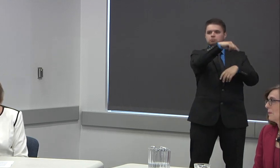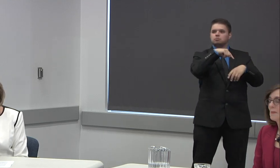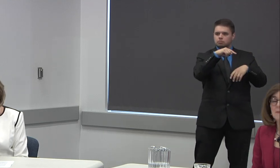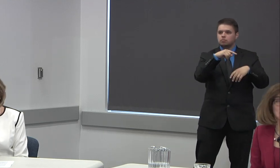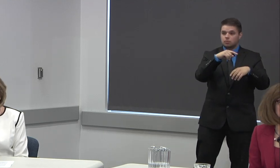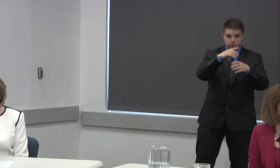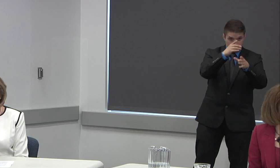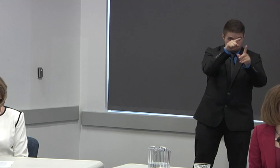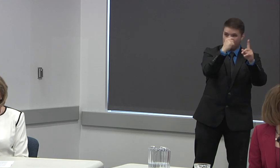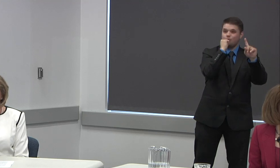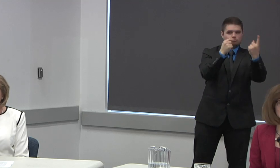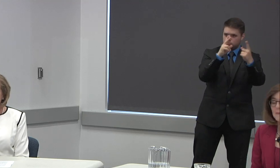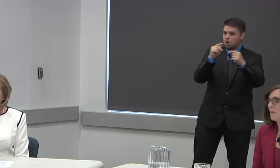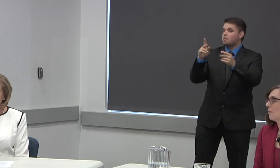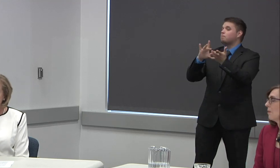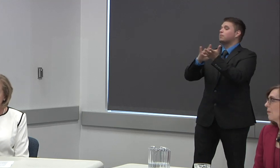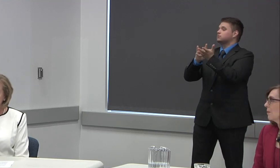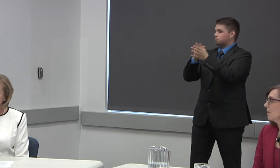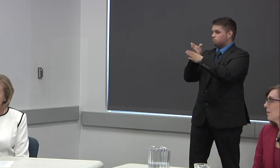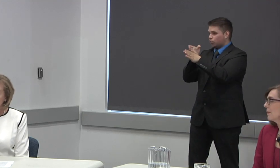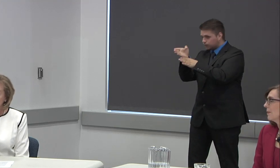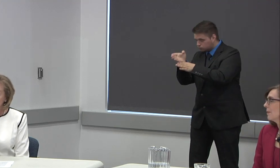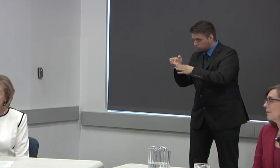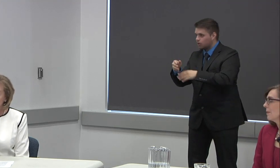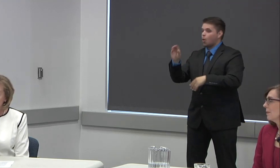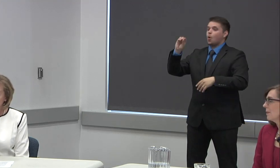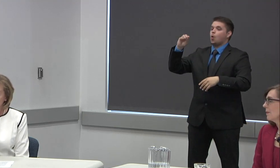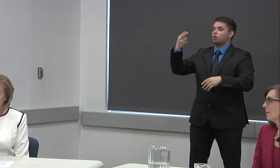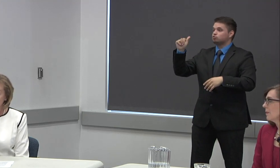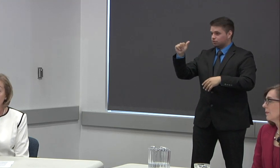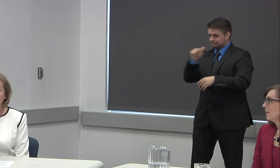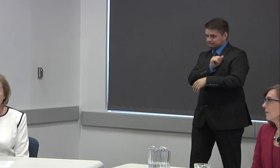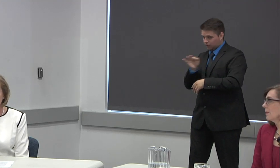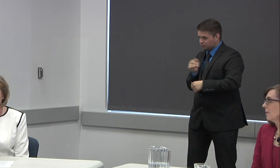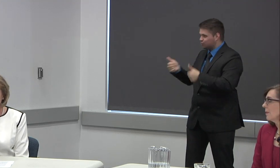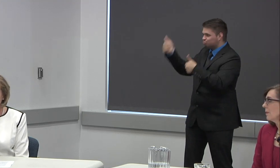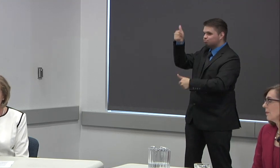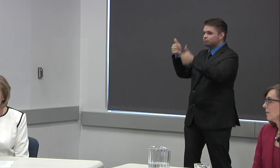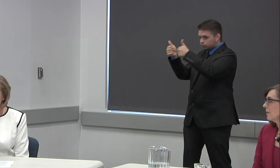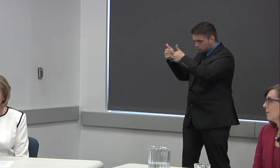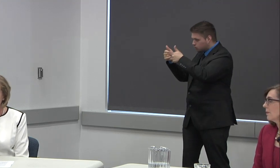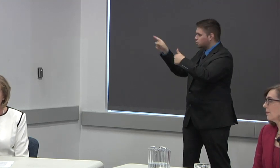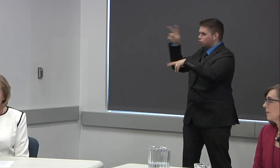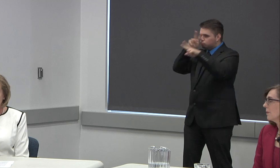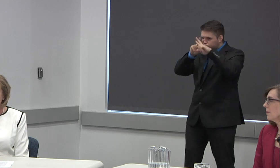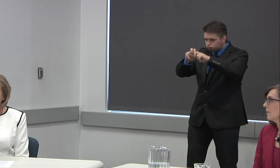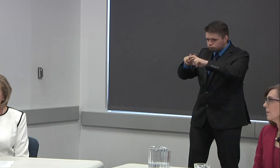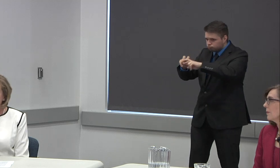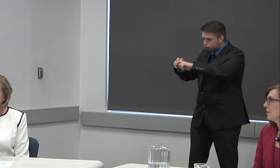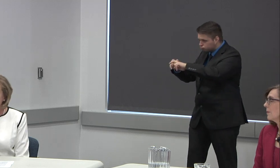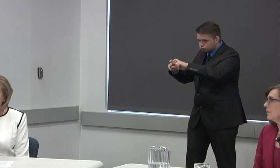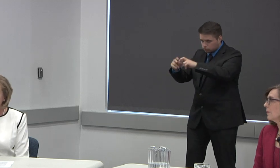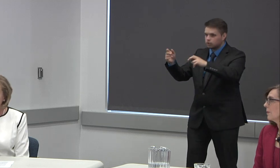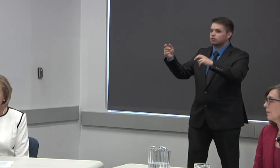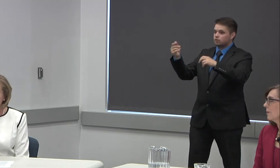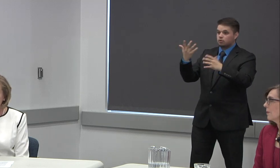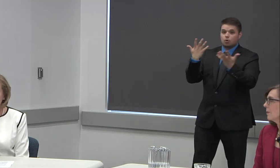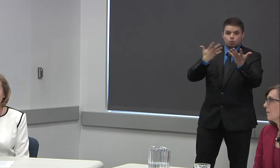OHA staff, and has helped to develop the strategies around pressing needs, identifying